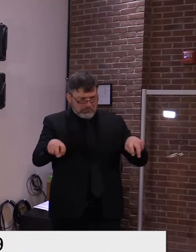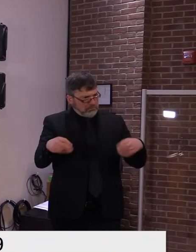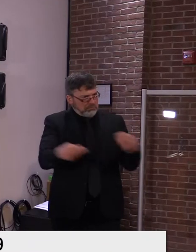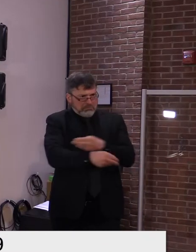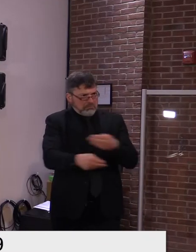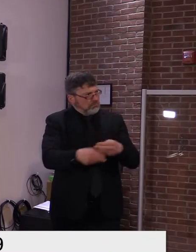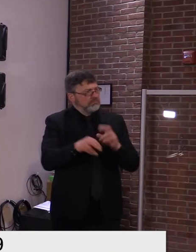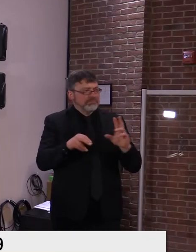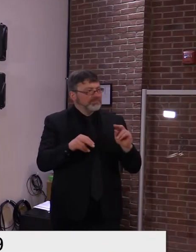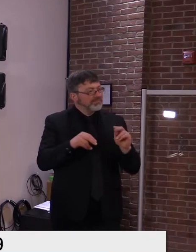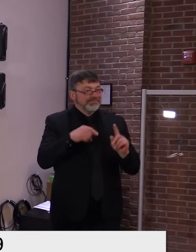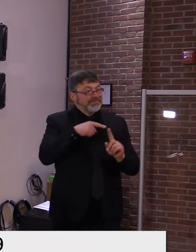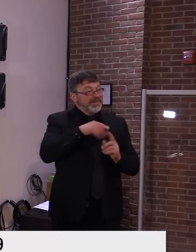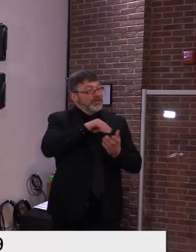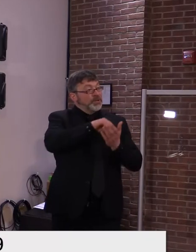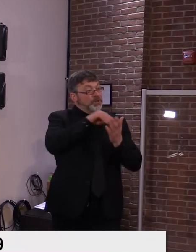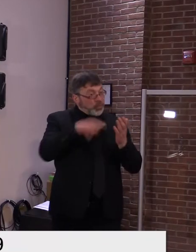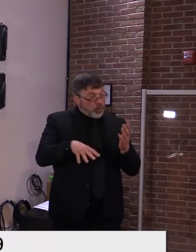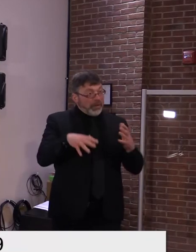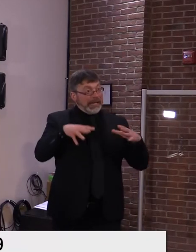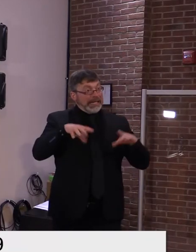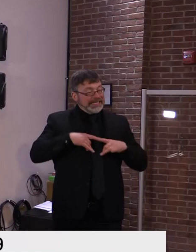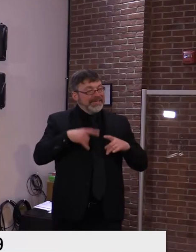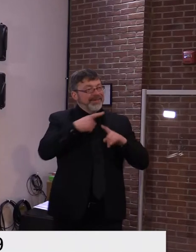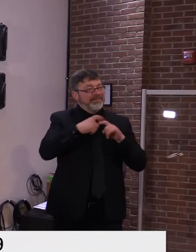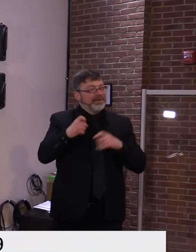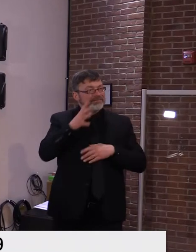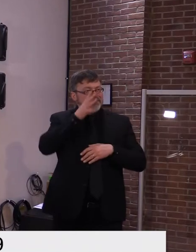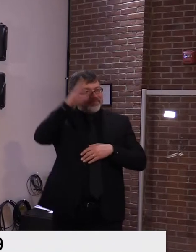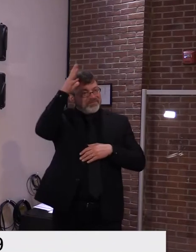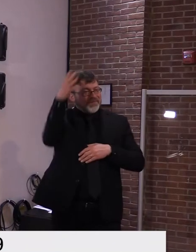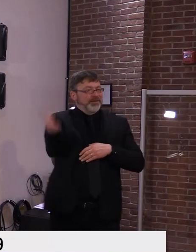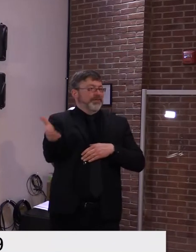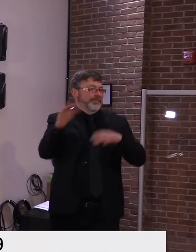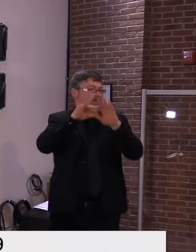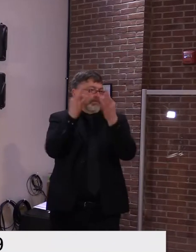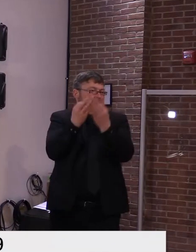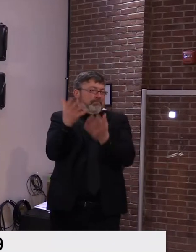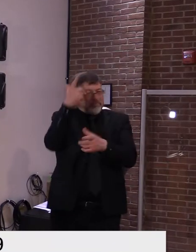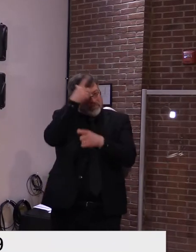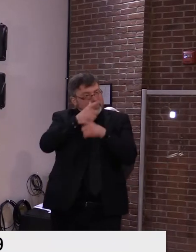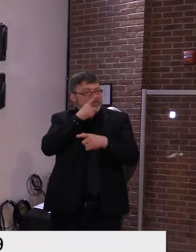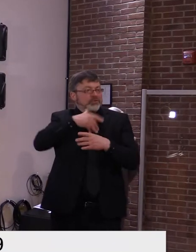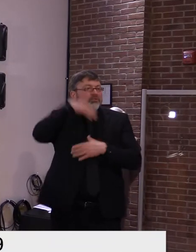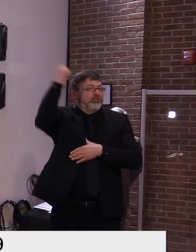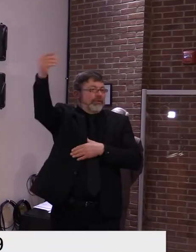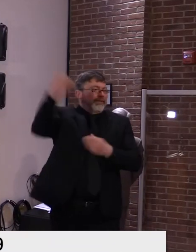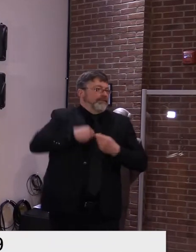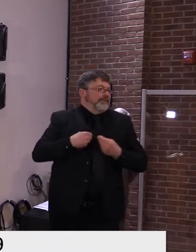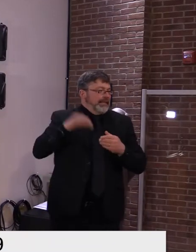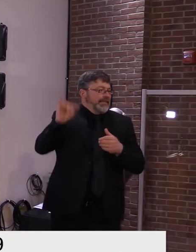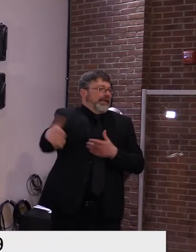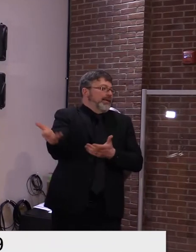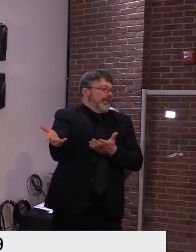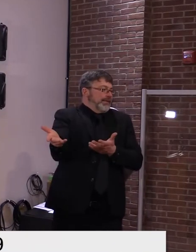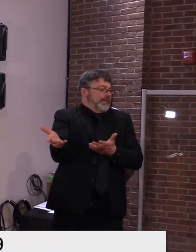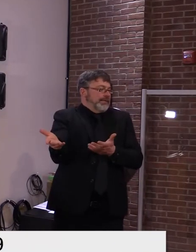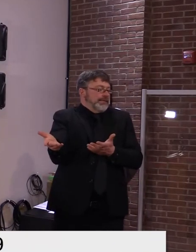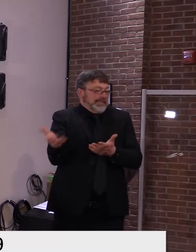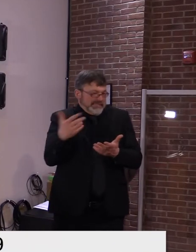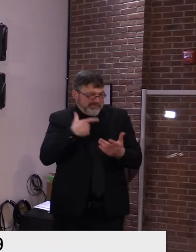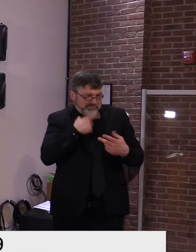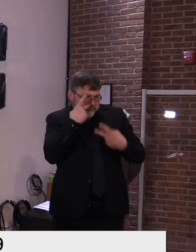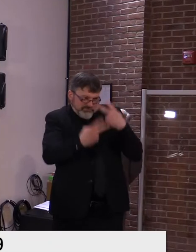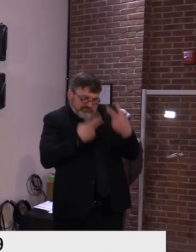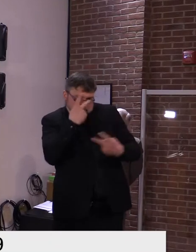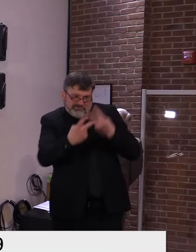home setting. So that's how this has really been playing out. And I agree, Wilson, we have to be very vigilant and look at this data